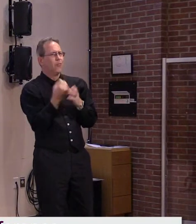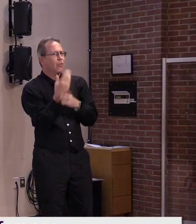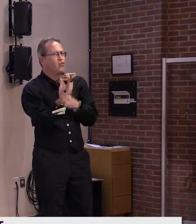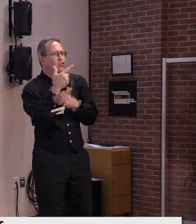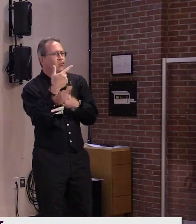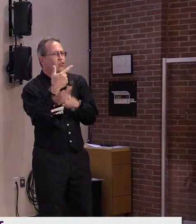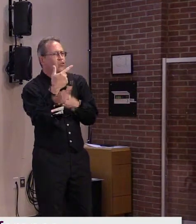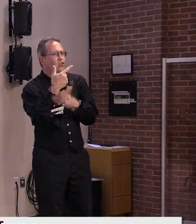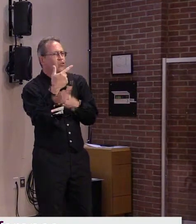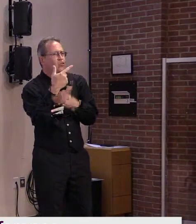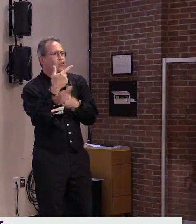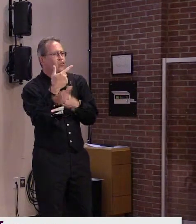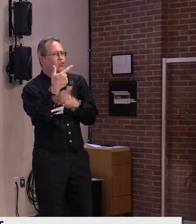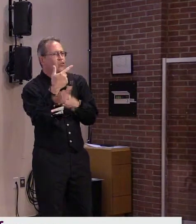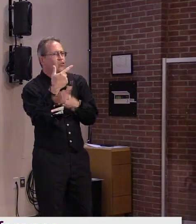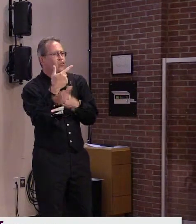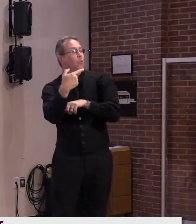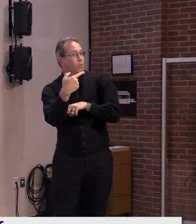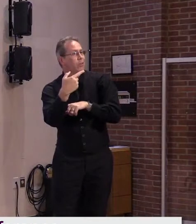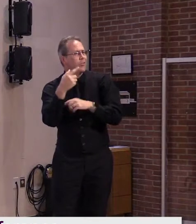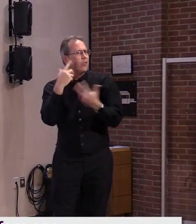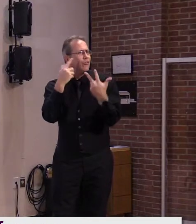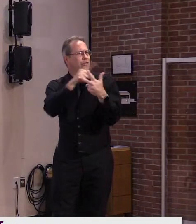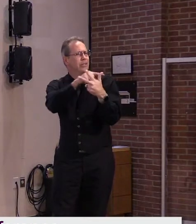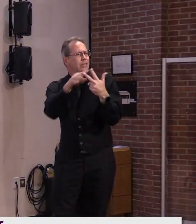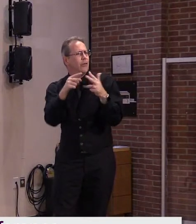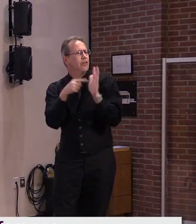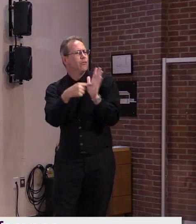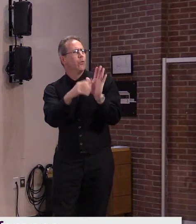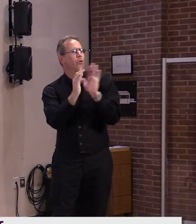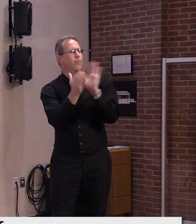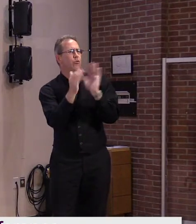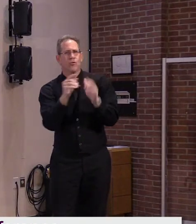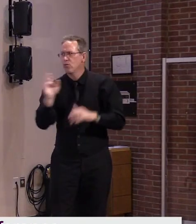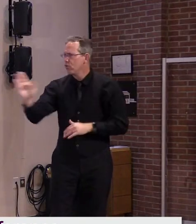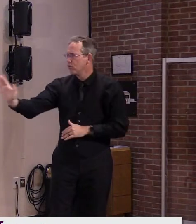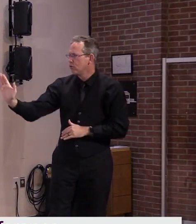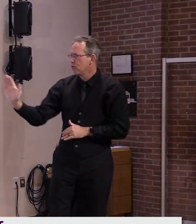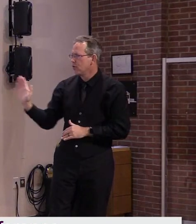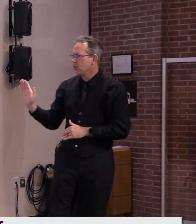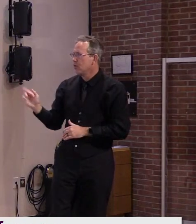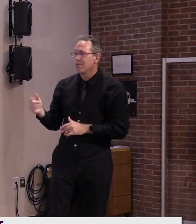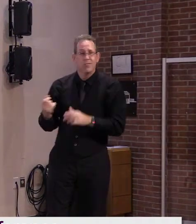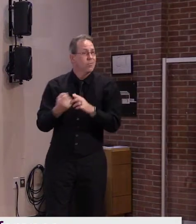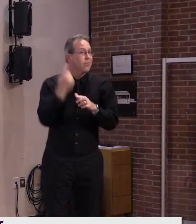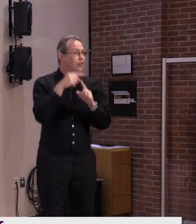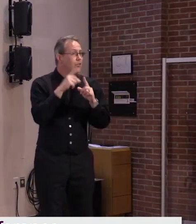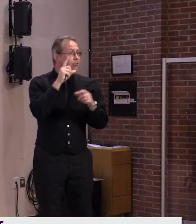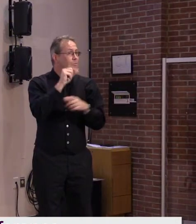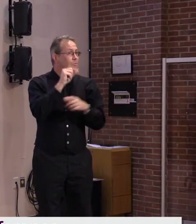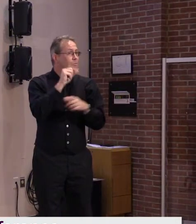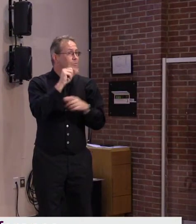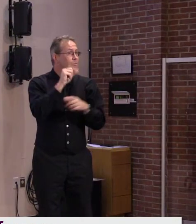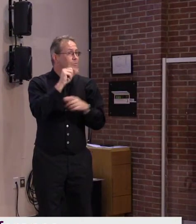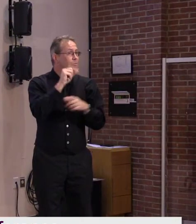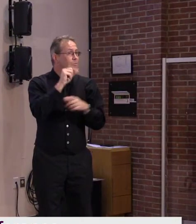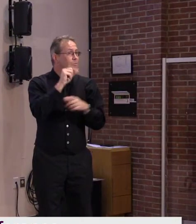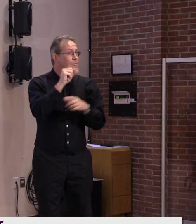of 2021, when there were 419 cases during the first 5 weeks of the